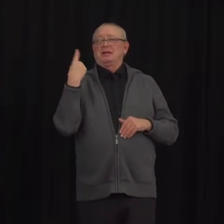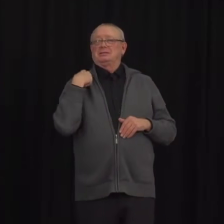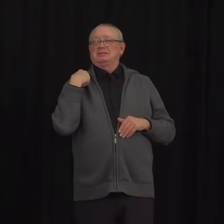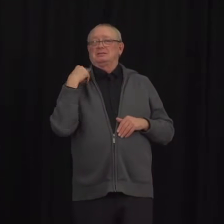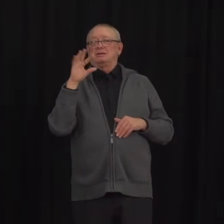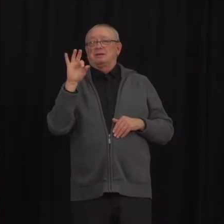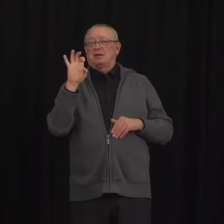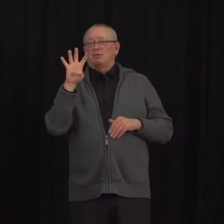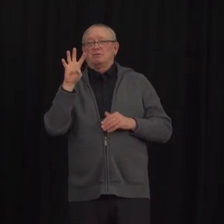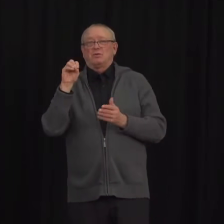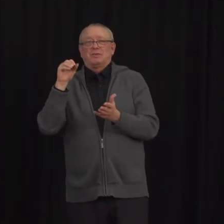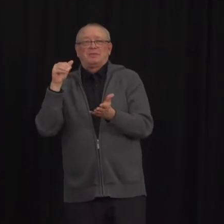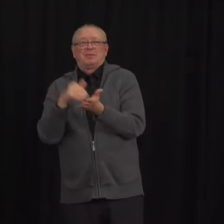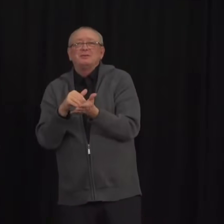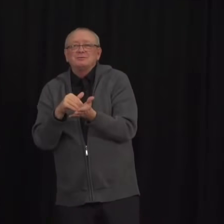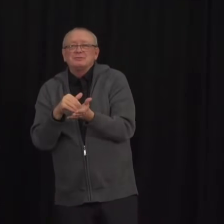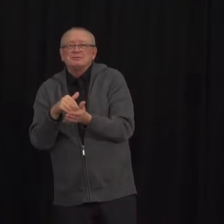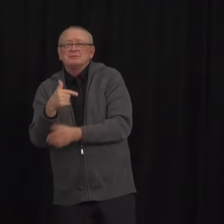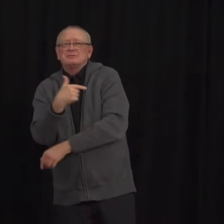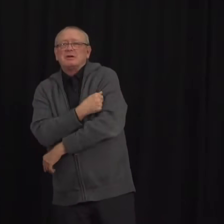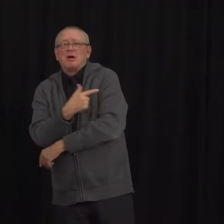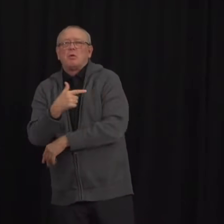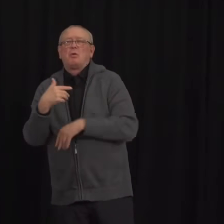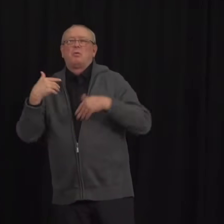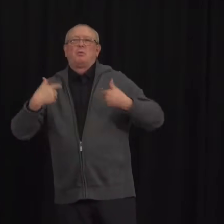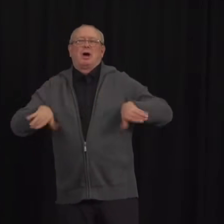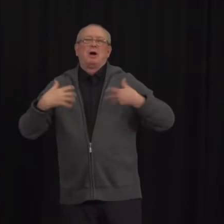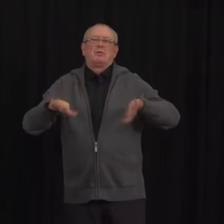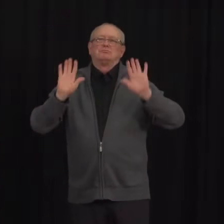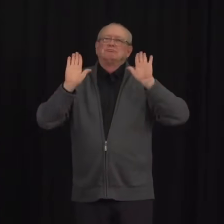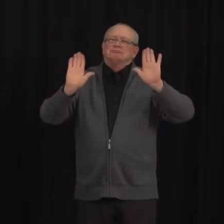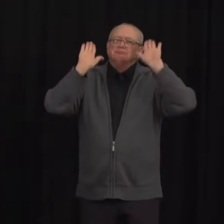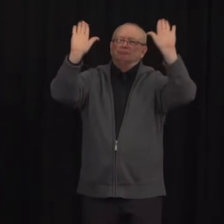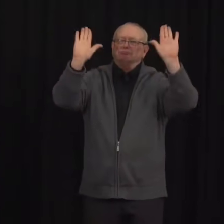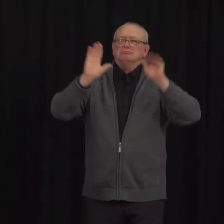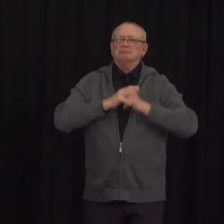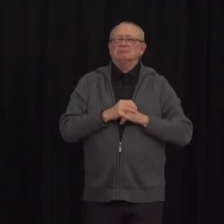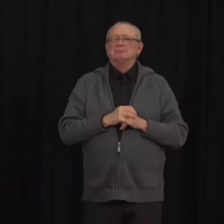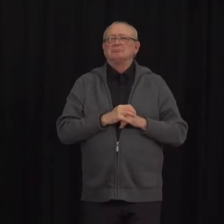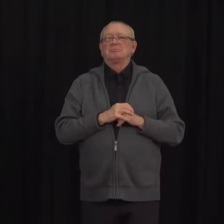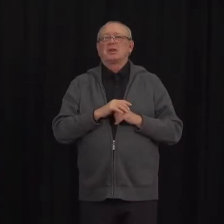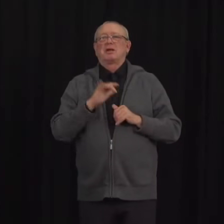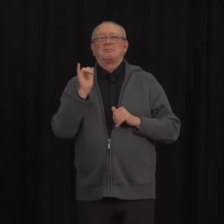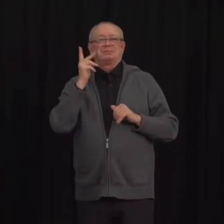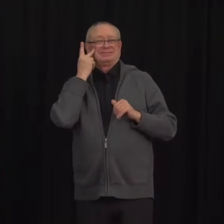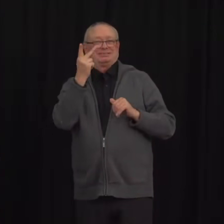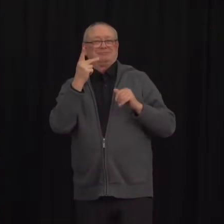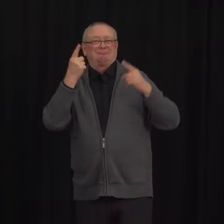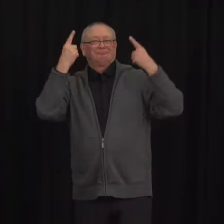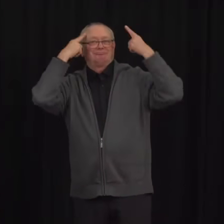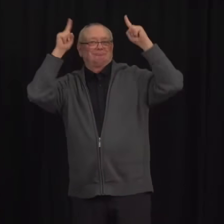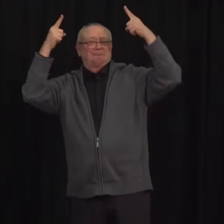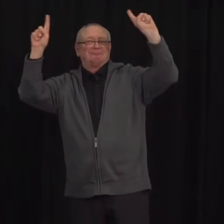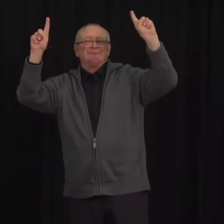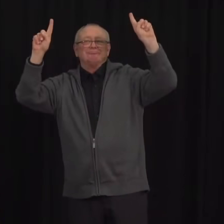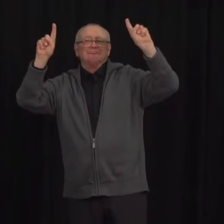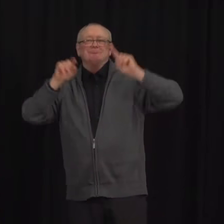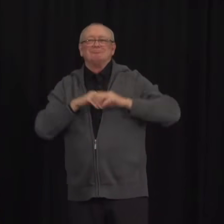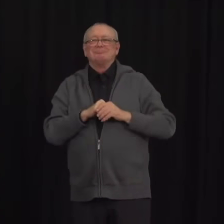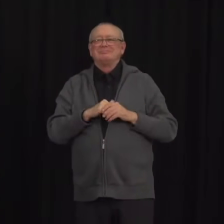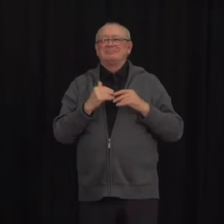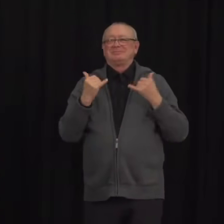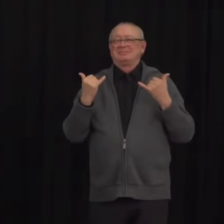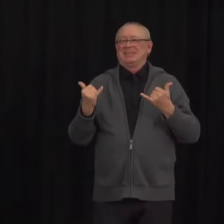year. This is incredible, and what is more encouraging is the successes that we are seeing. As of today, we have not had